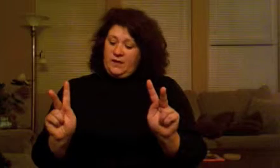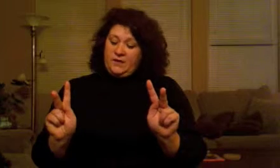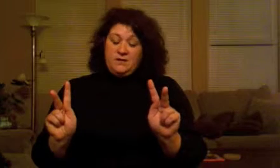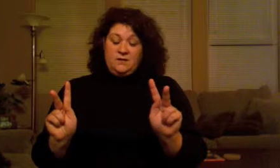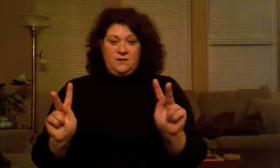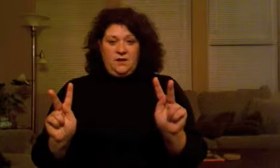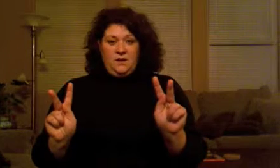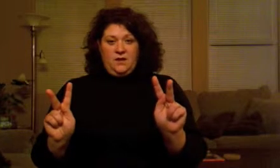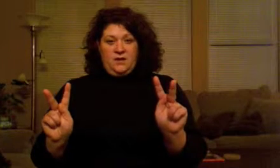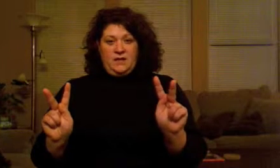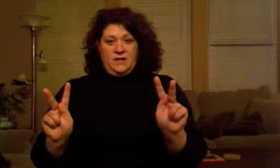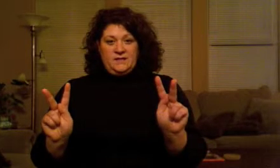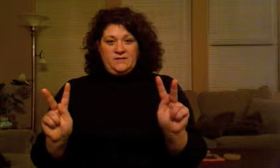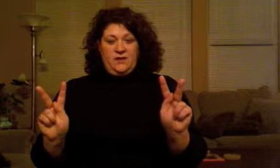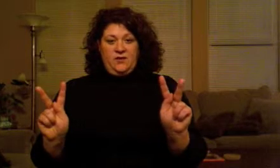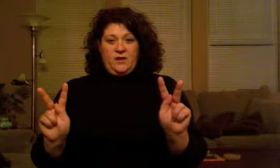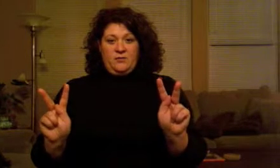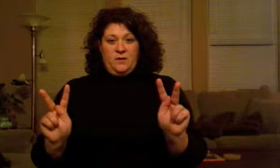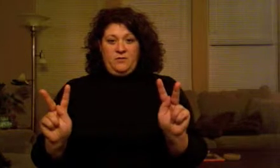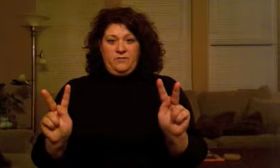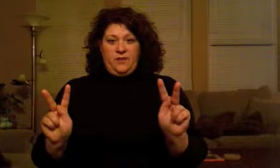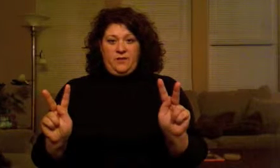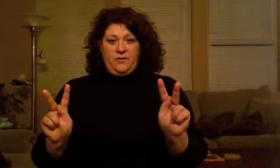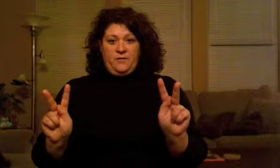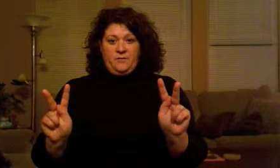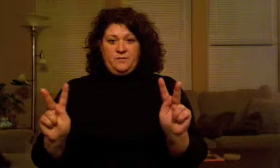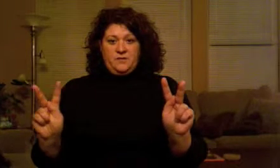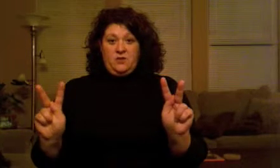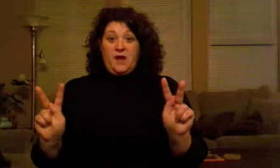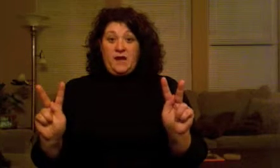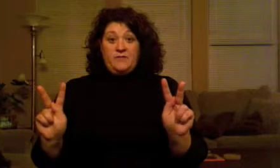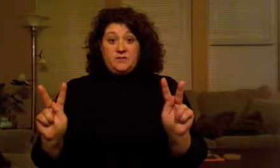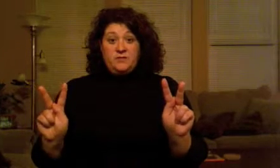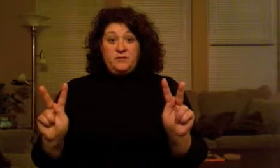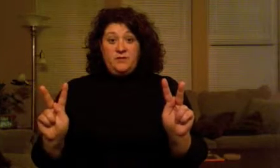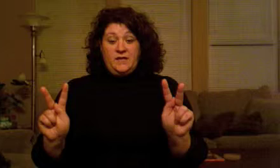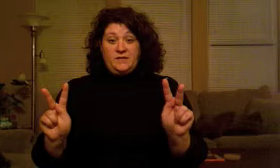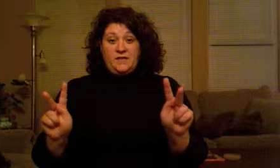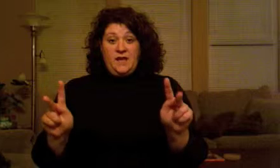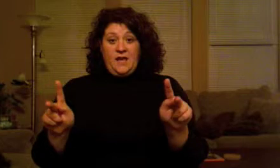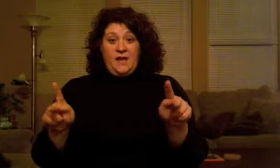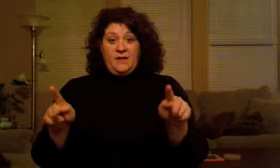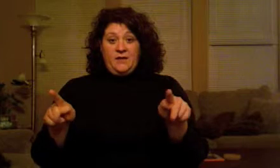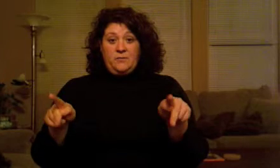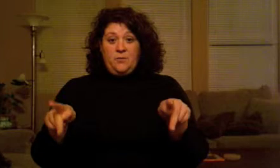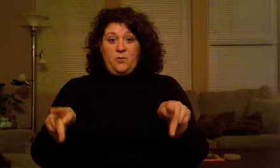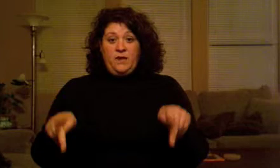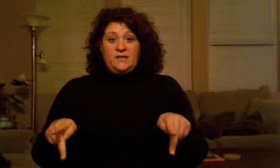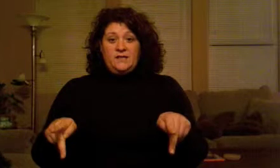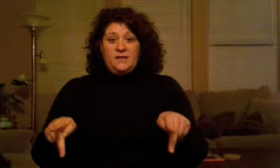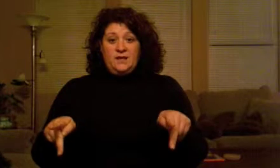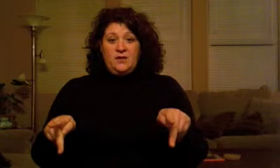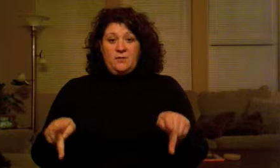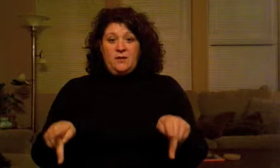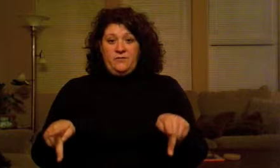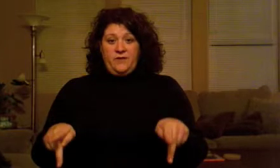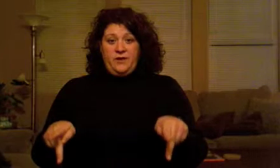between your index finger and your middle finger, so you kind of have two V's, and then you point your middle